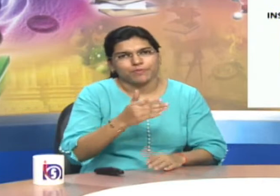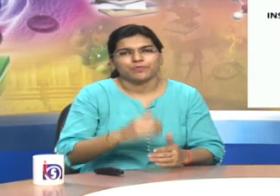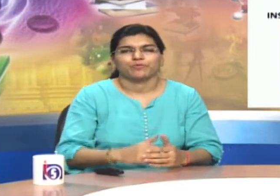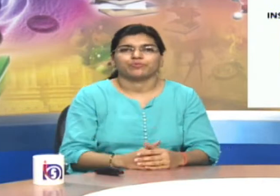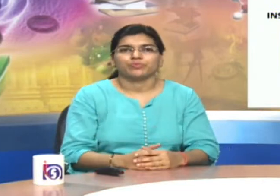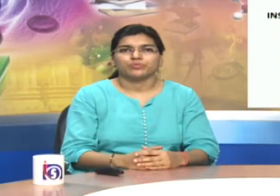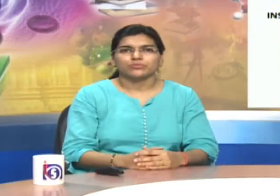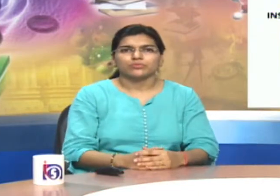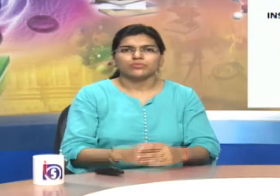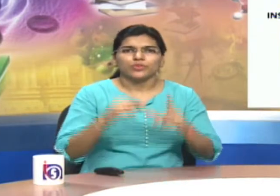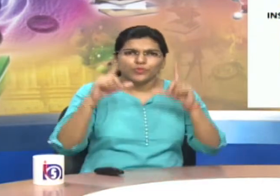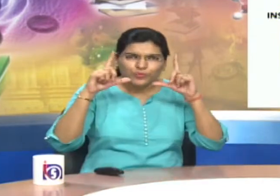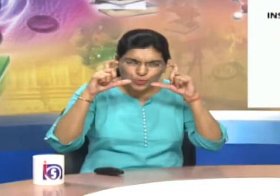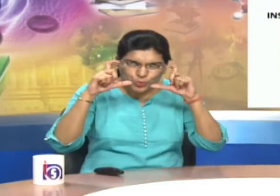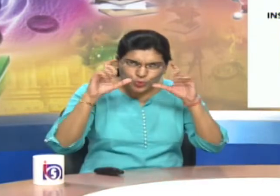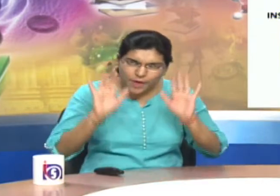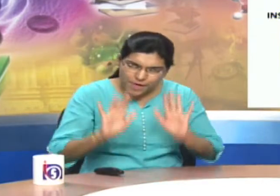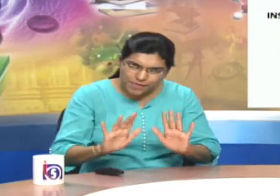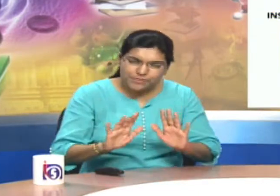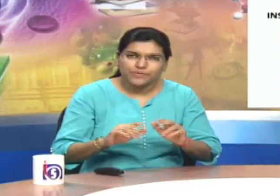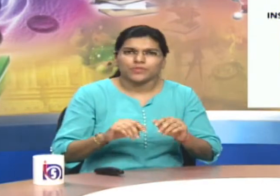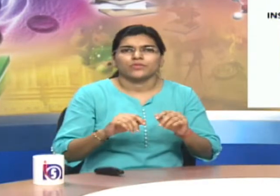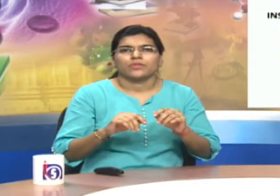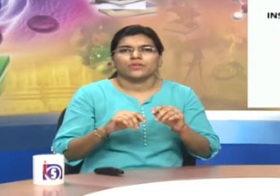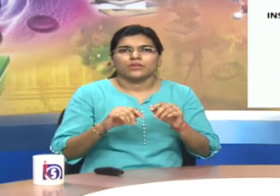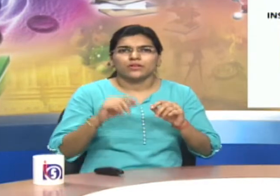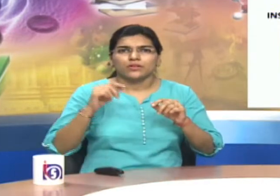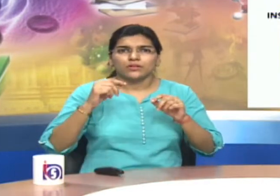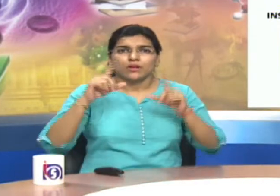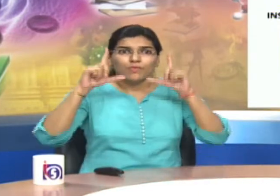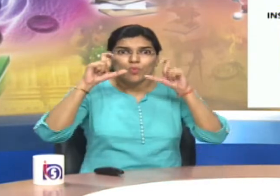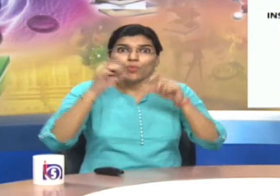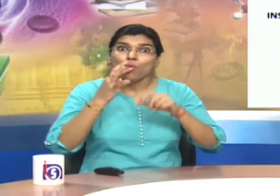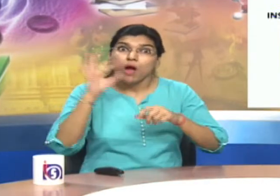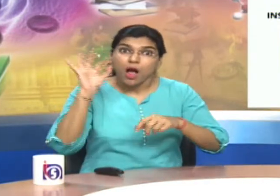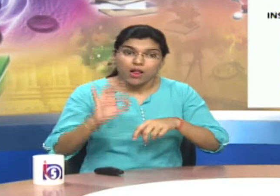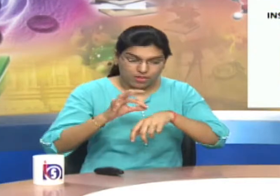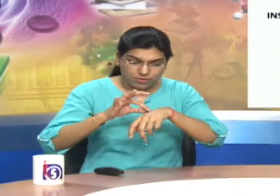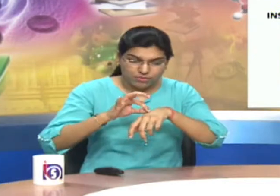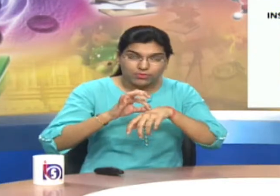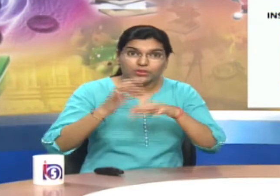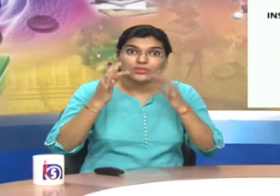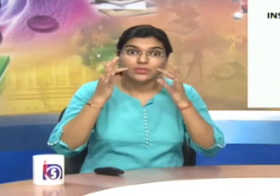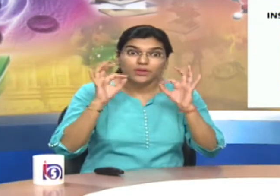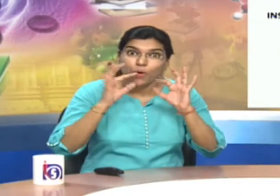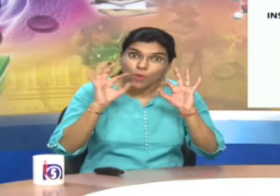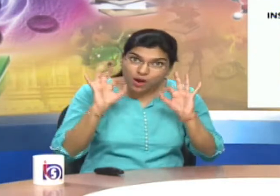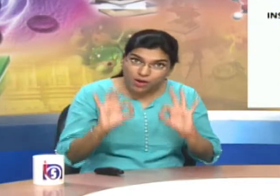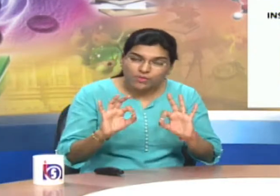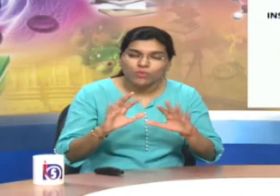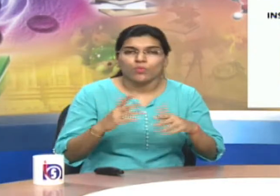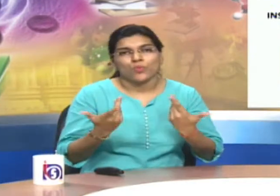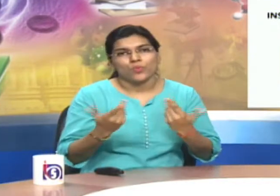to make it more beautiful. If you have more pictures, more images,